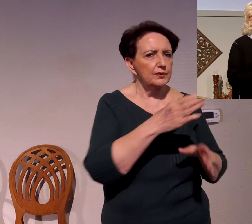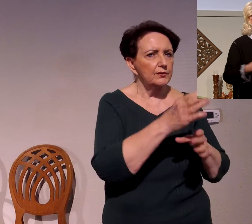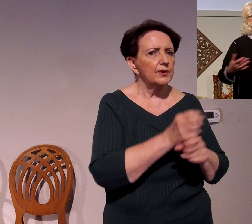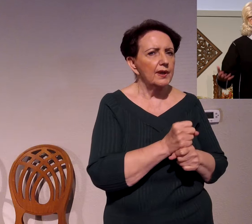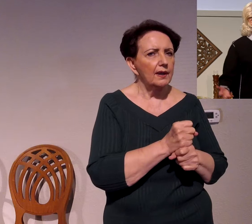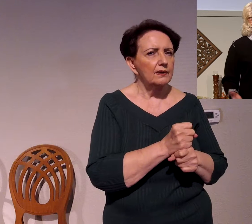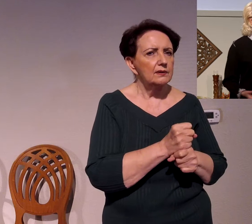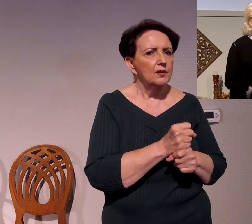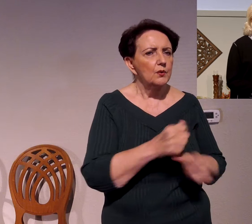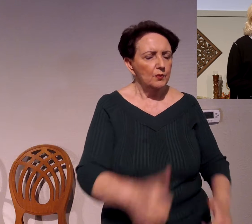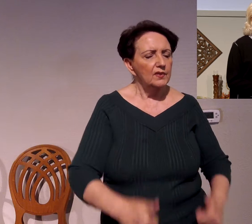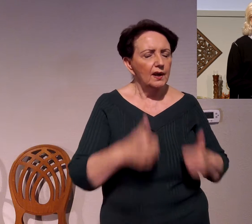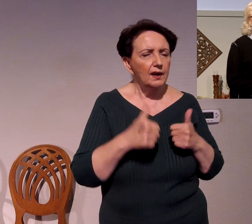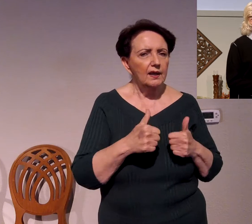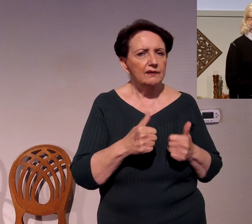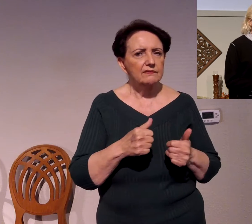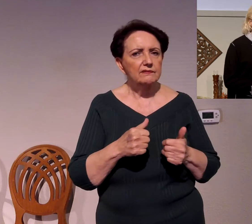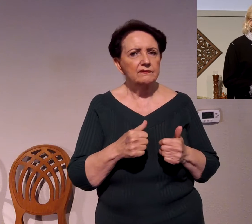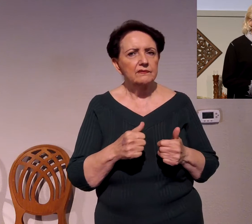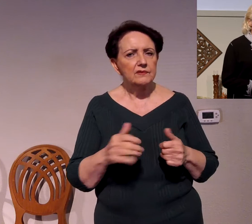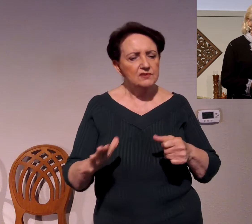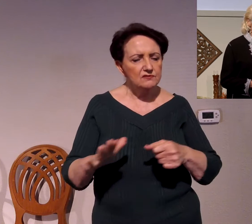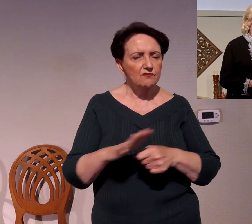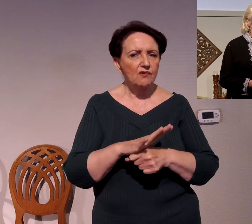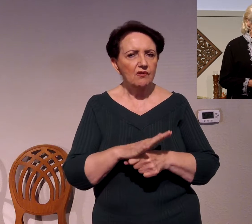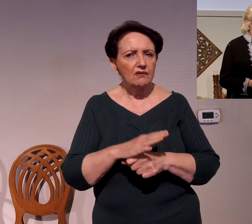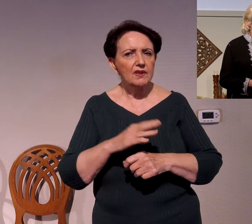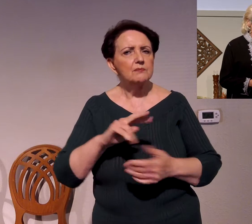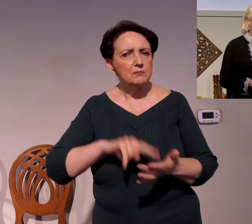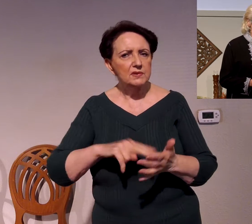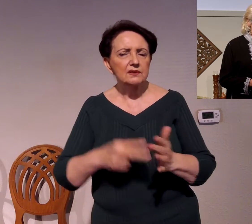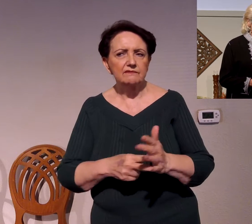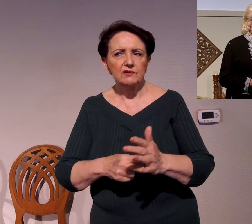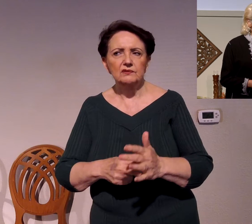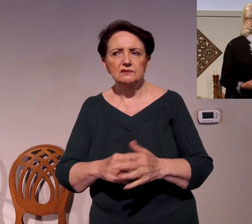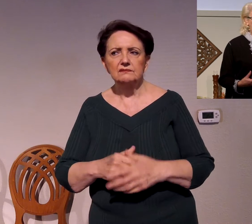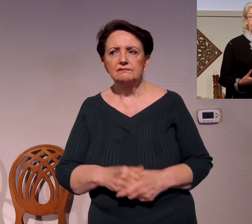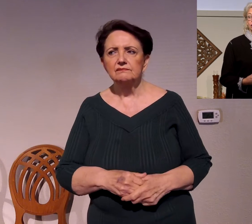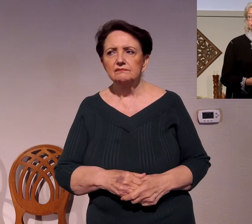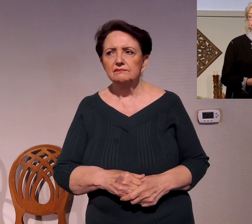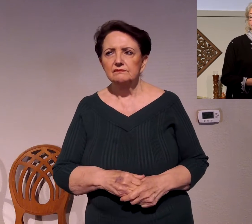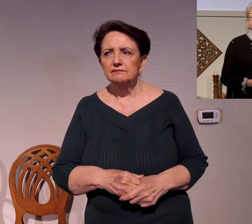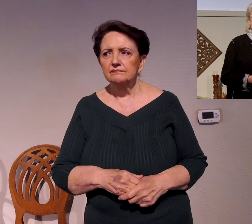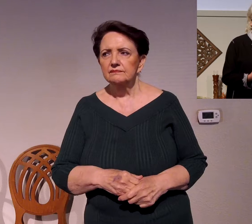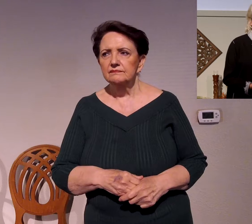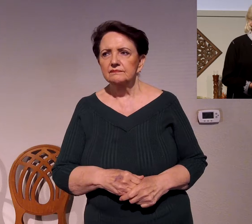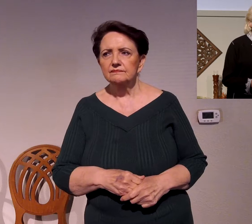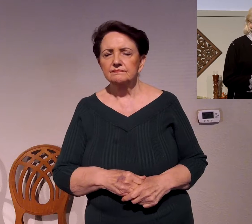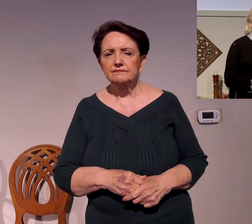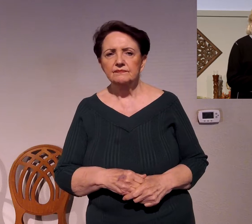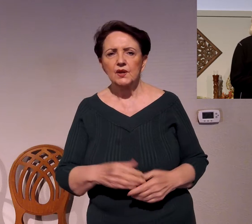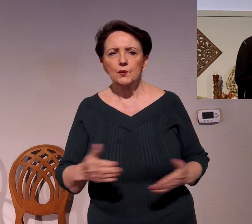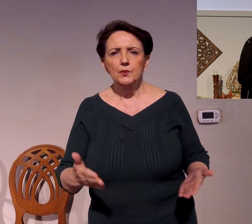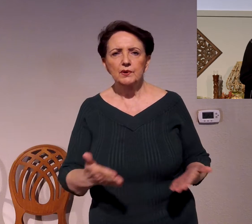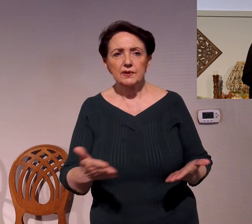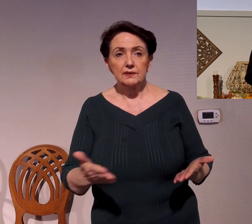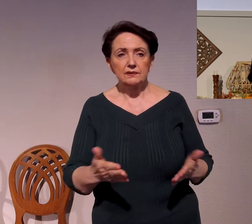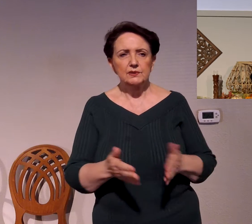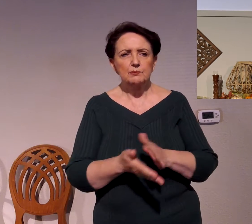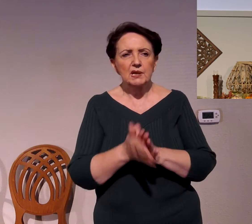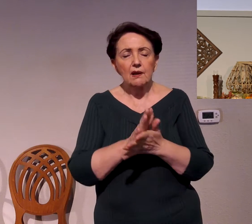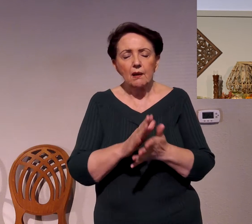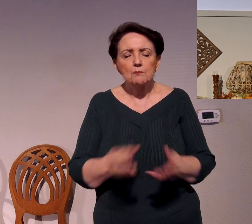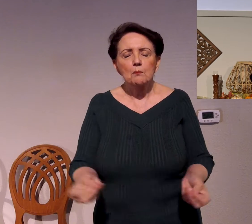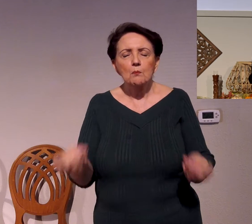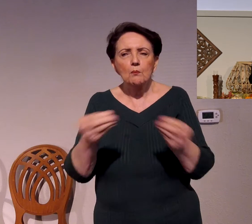with a life that is rich and meaningful. We are here to become